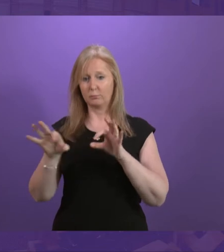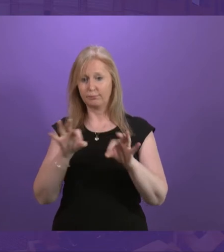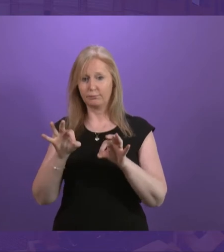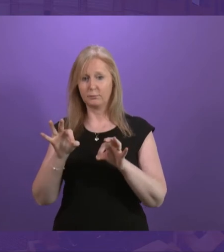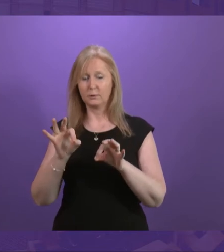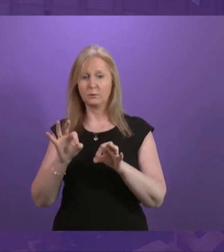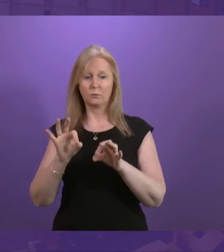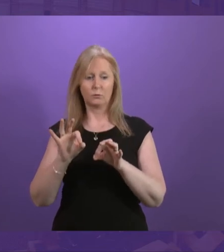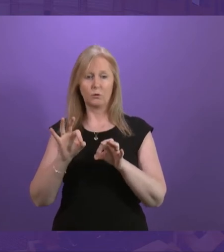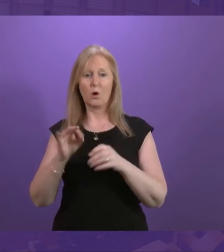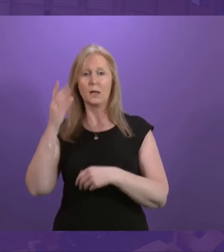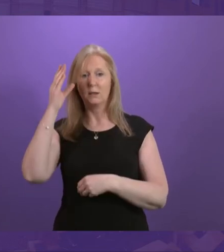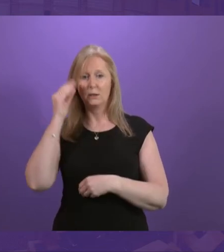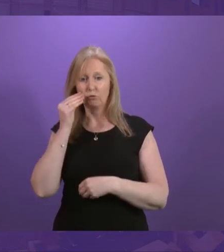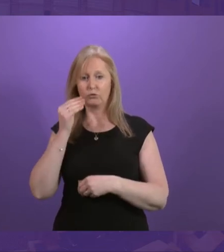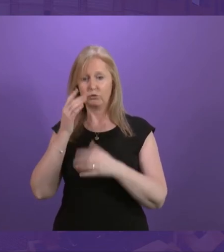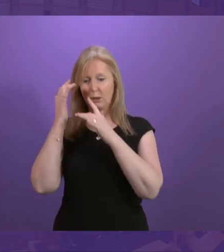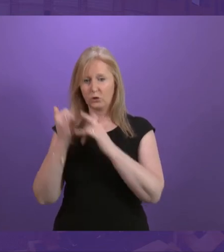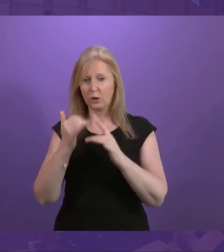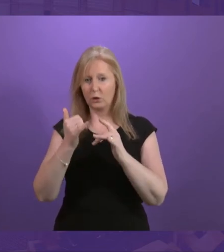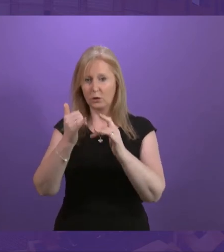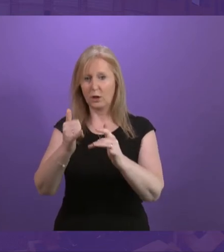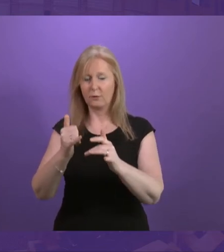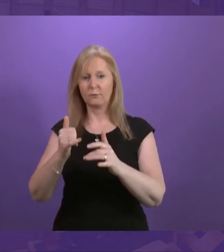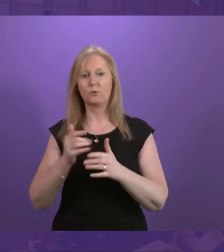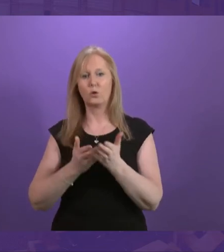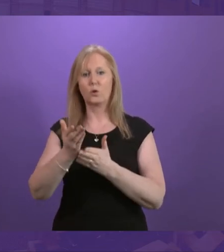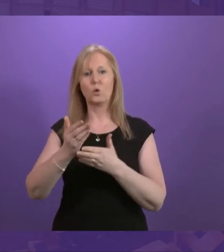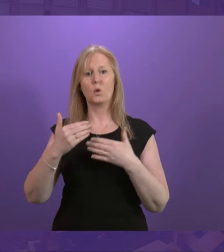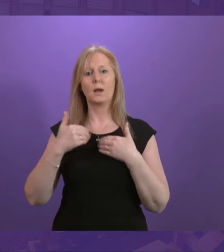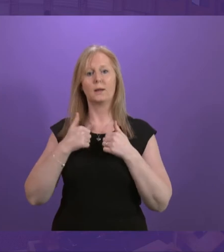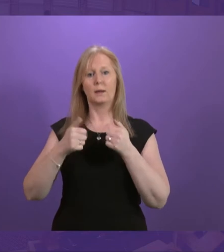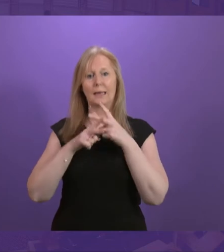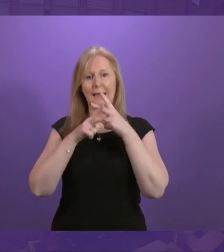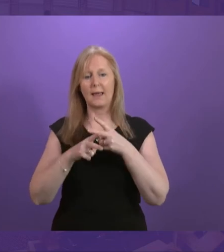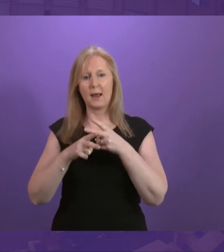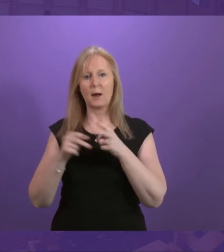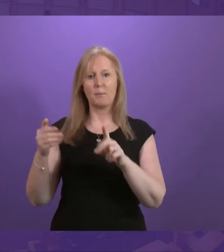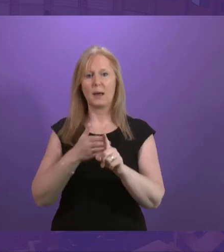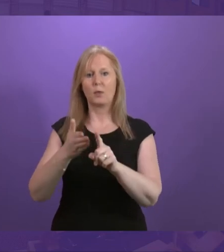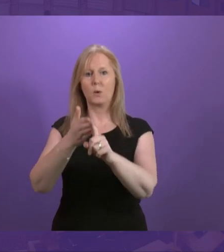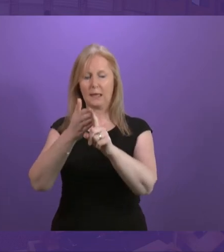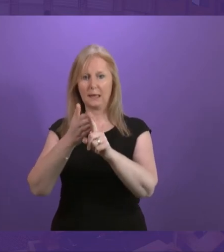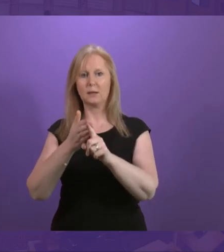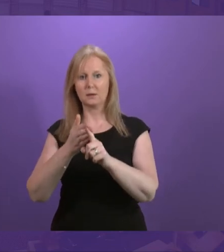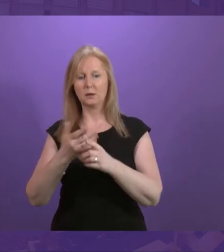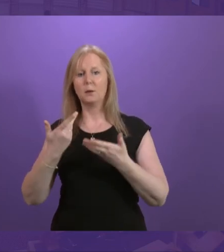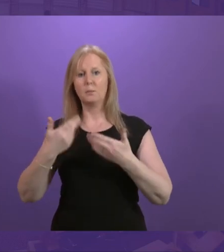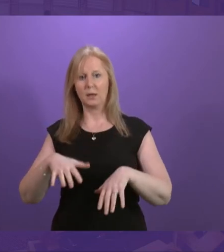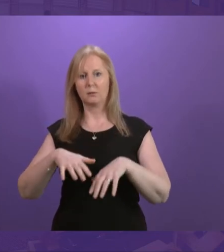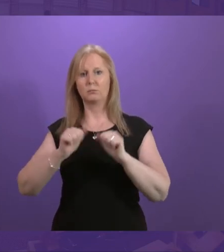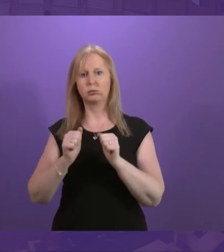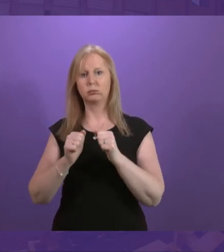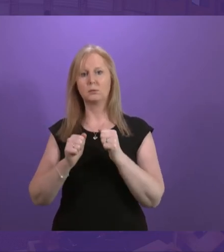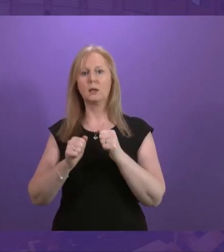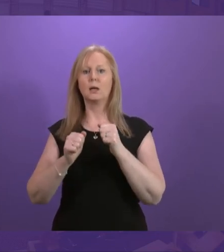sensory checks at agreed times in care pathways. And I'm delighted that these have been introduced in care homes in some local